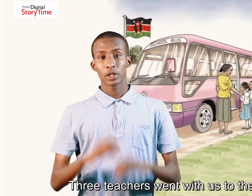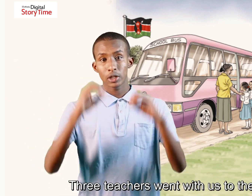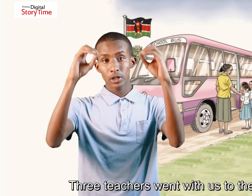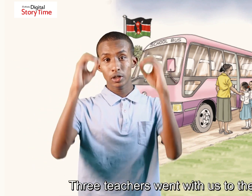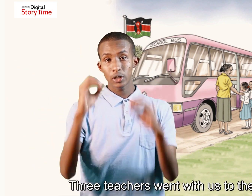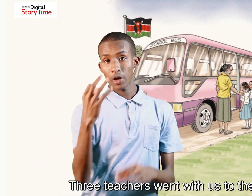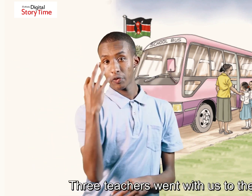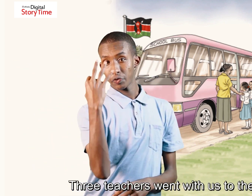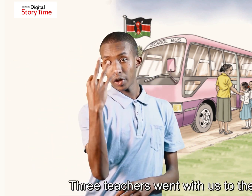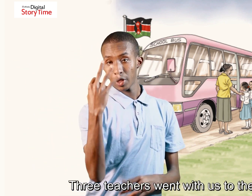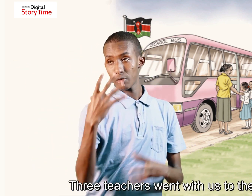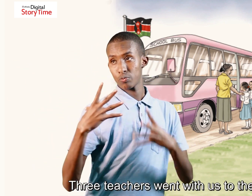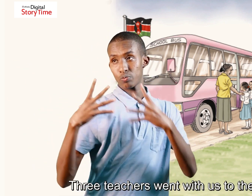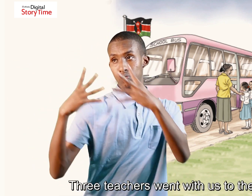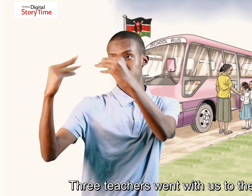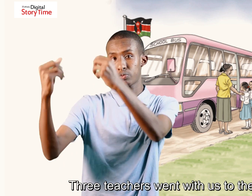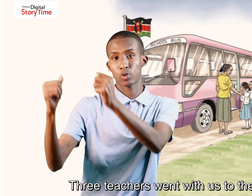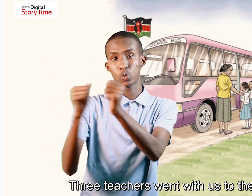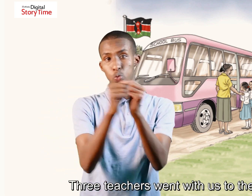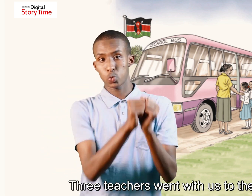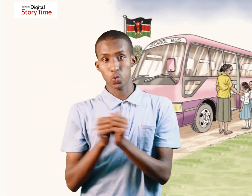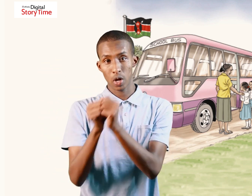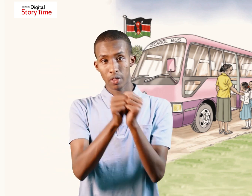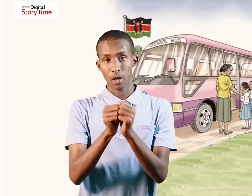3 teachers went with us to the park.